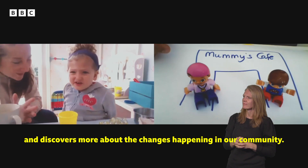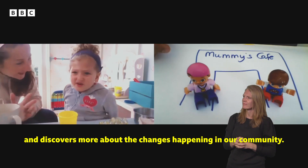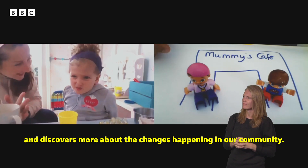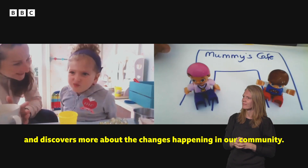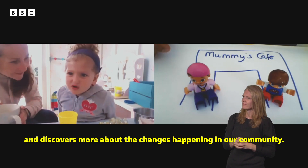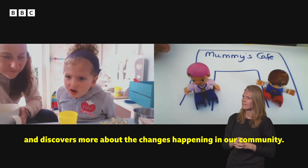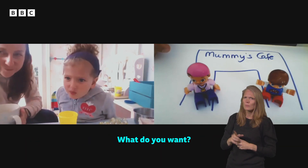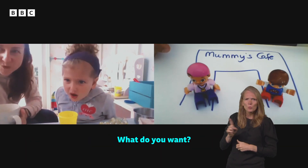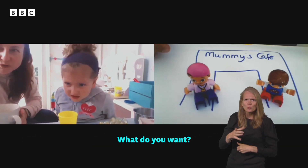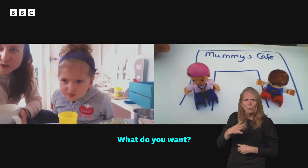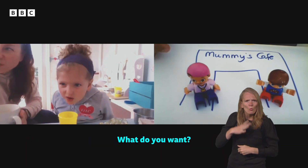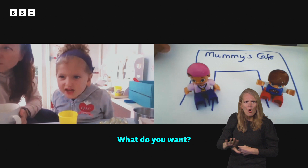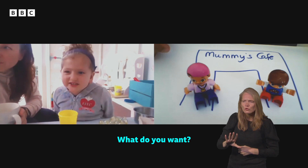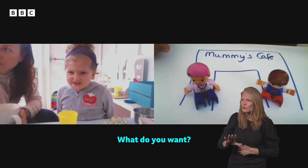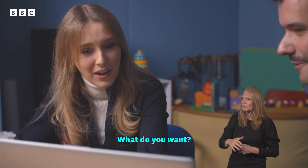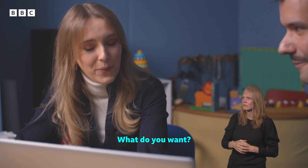happening in our community.